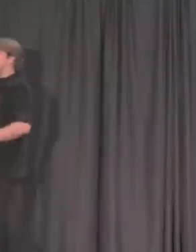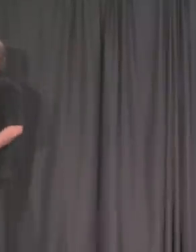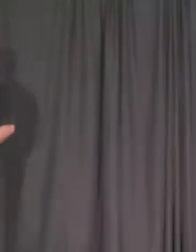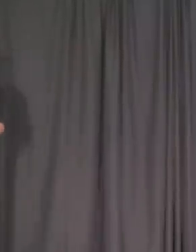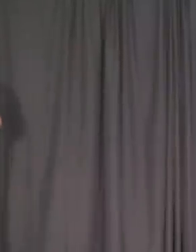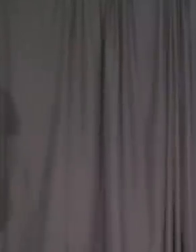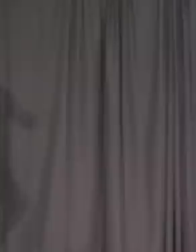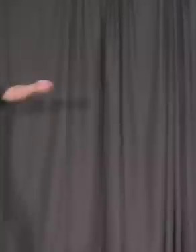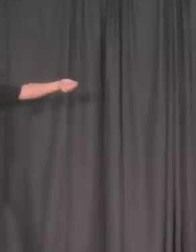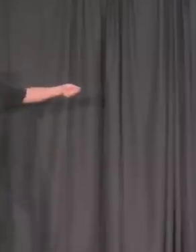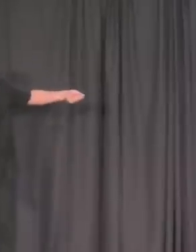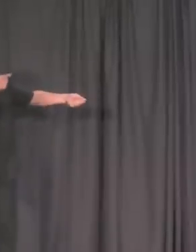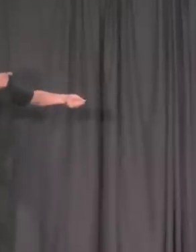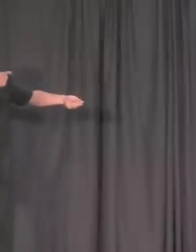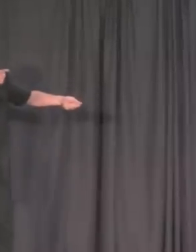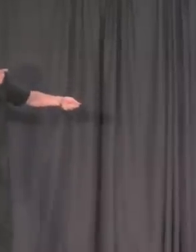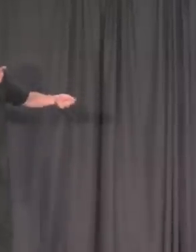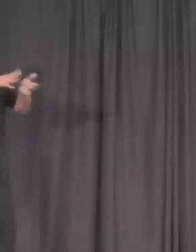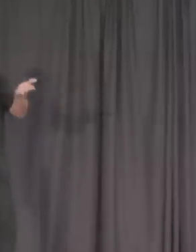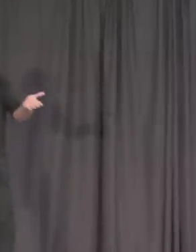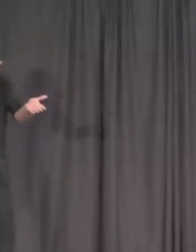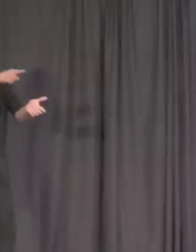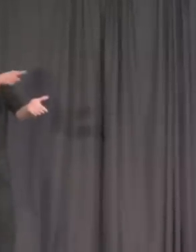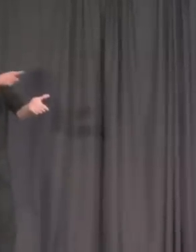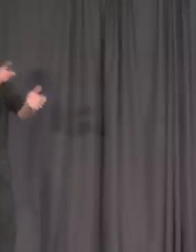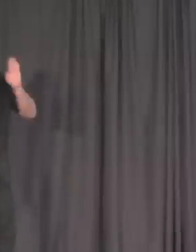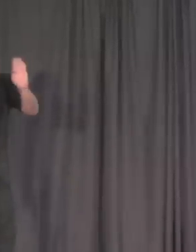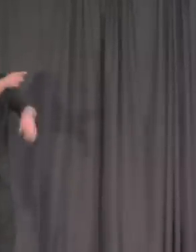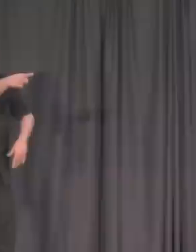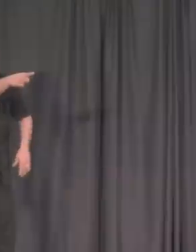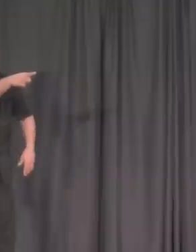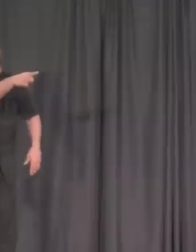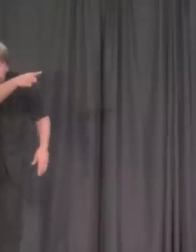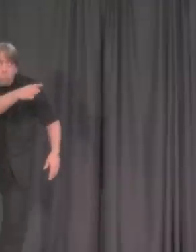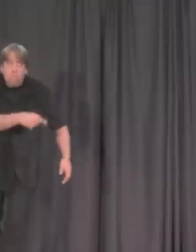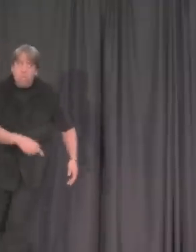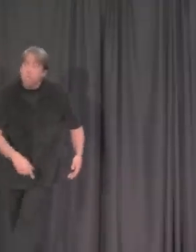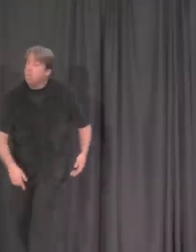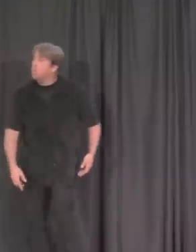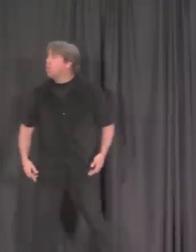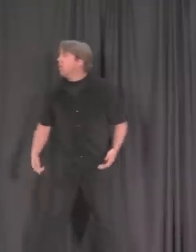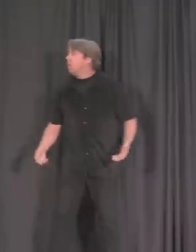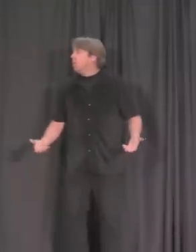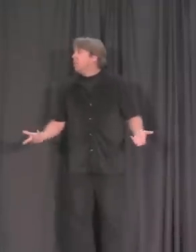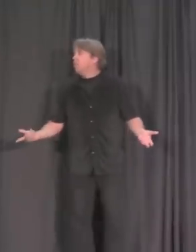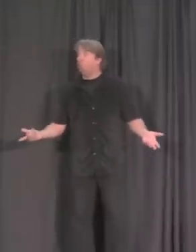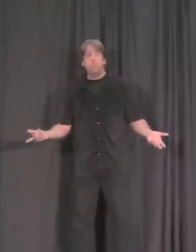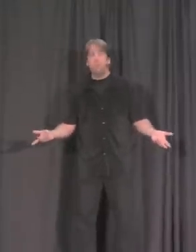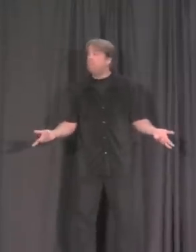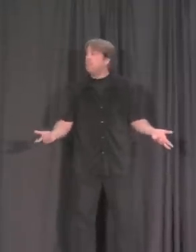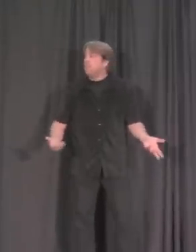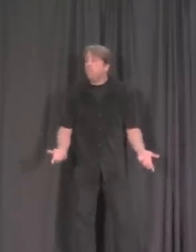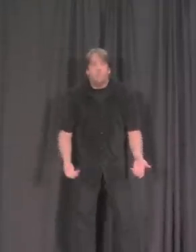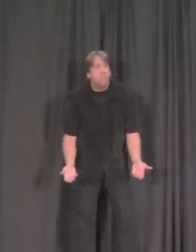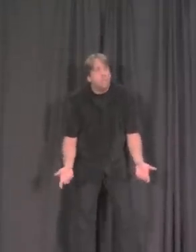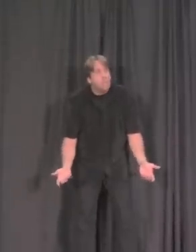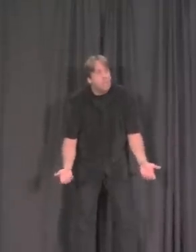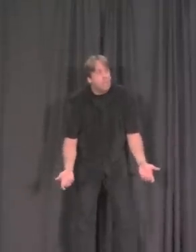Every once in a while, my mother would go in my room. Run! You pay attention to that, right? And you learn to be hearing.